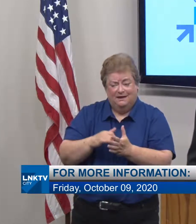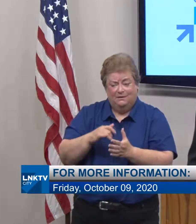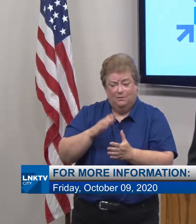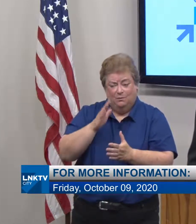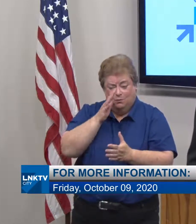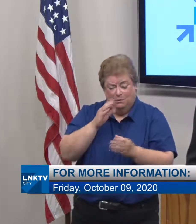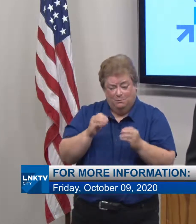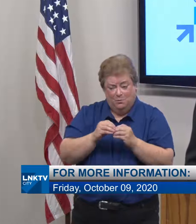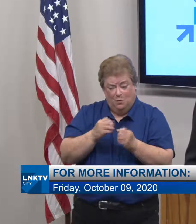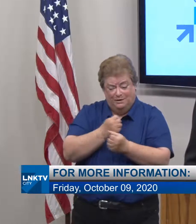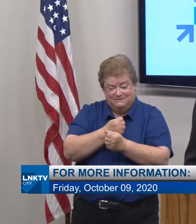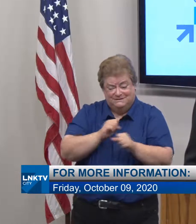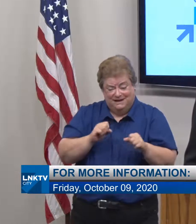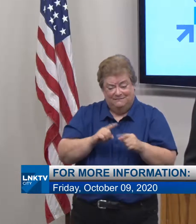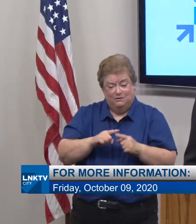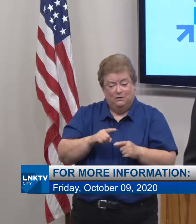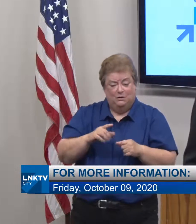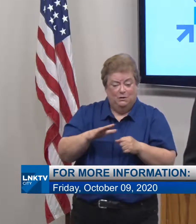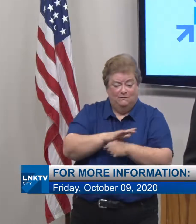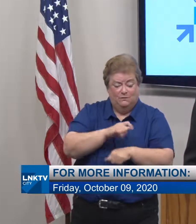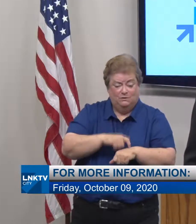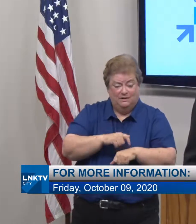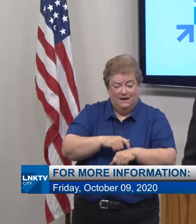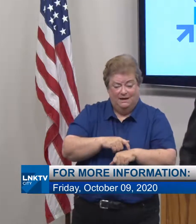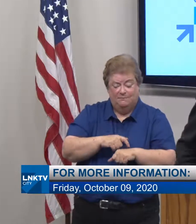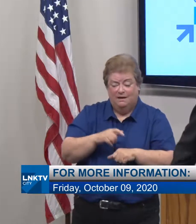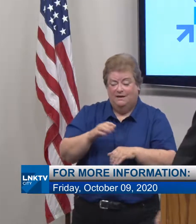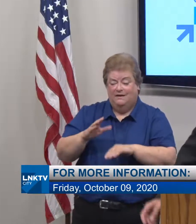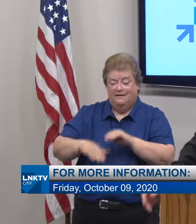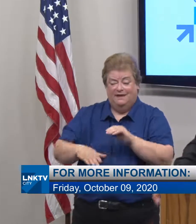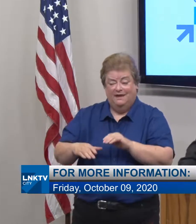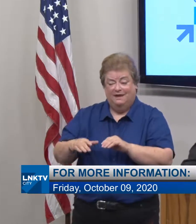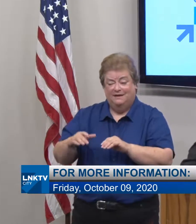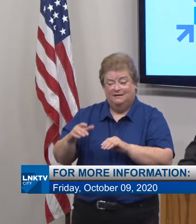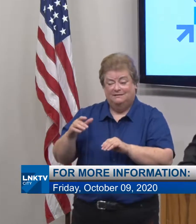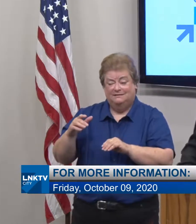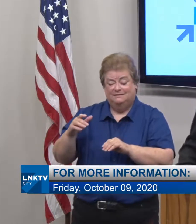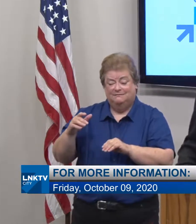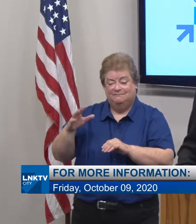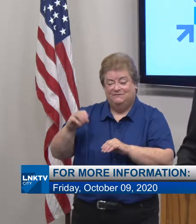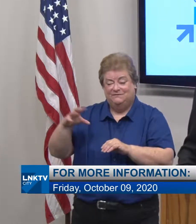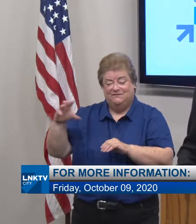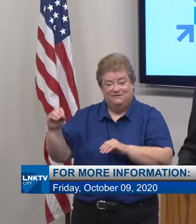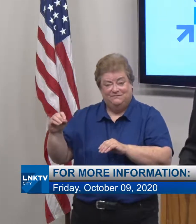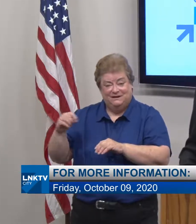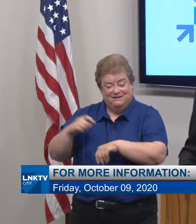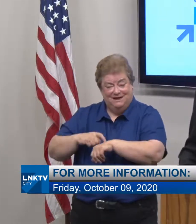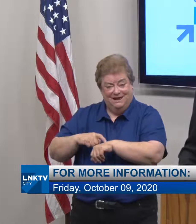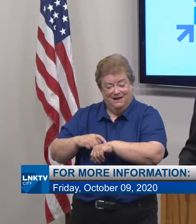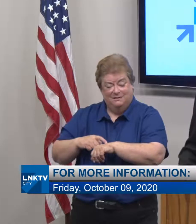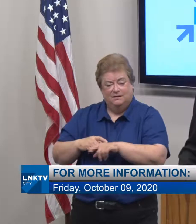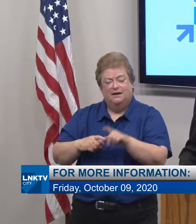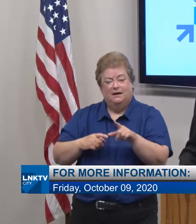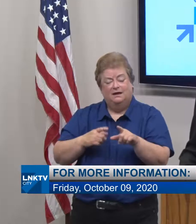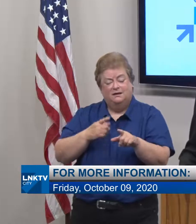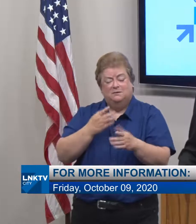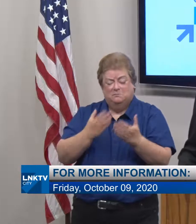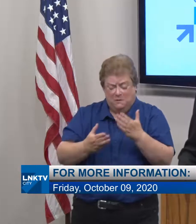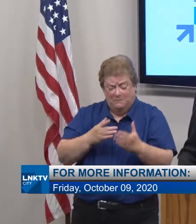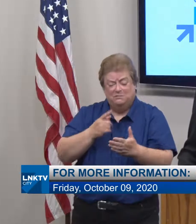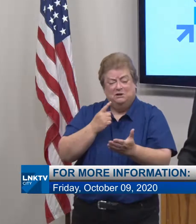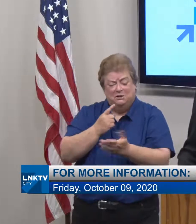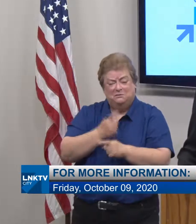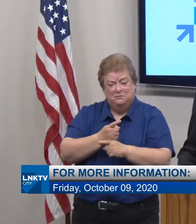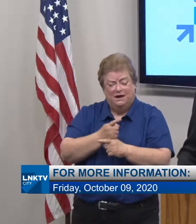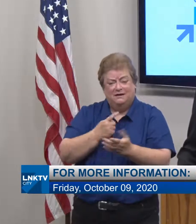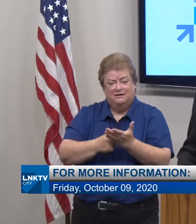than hesitate to get out of the AB schedule? There probably is an argument there, but I'll tell you that our high schools